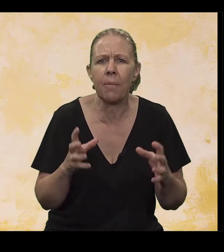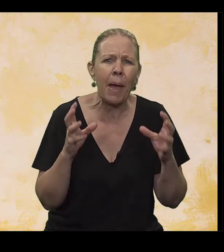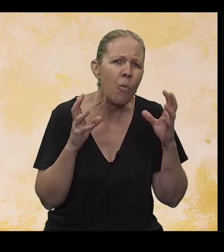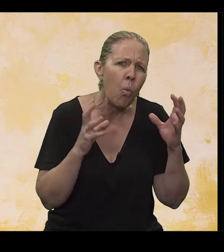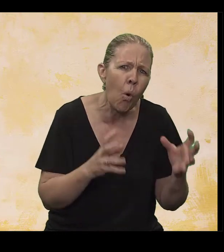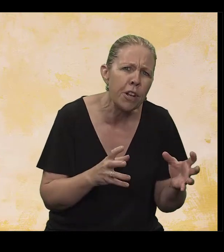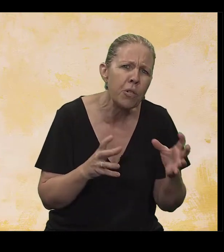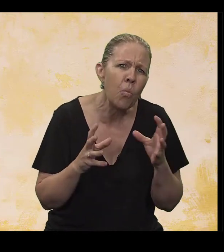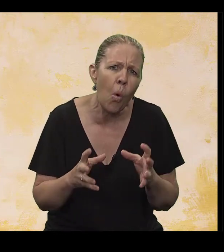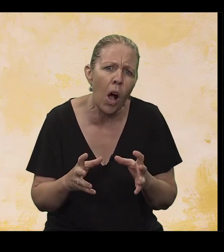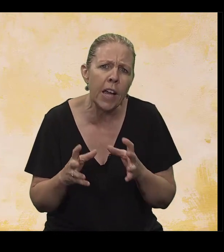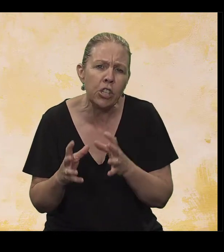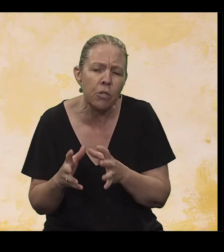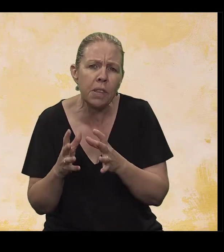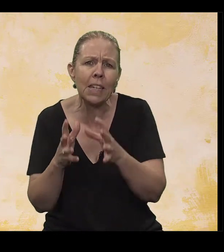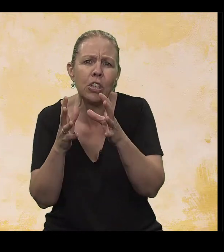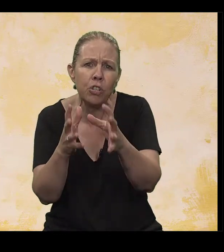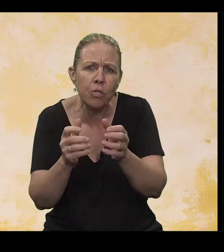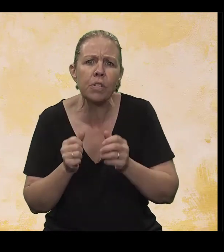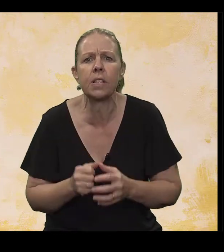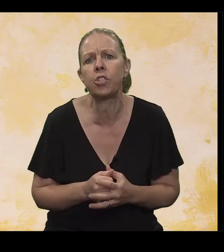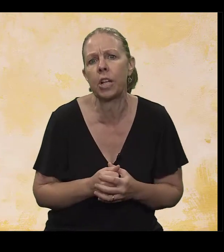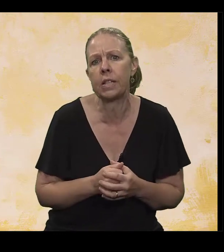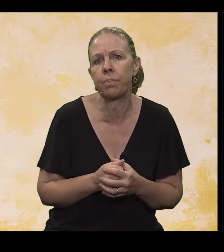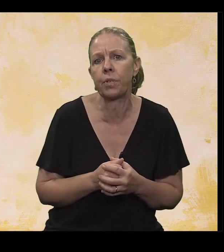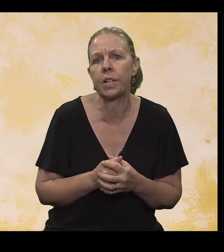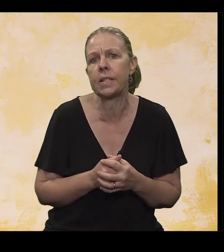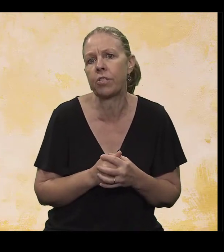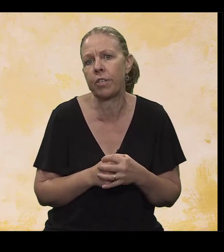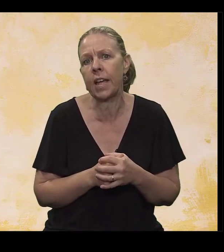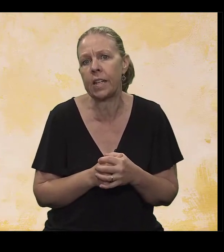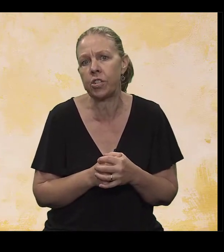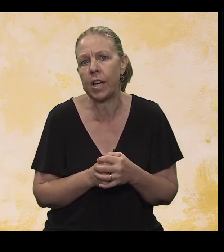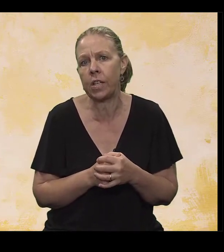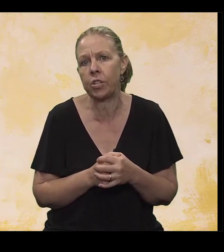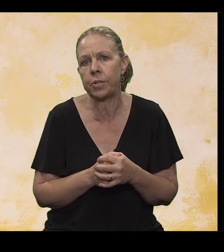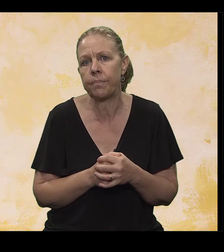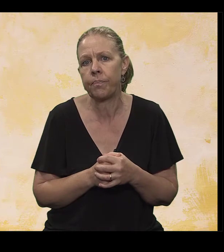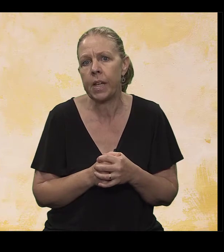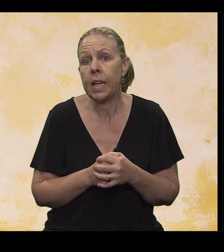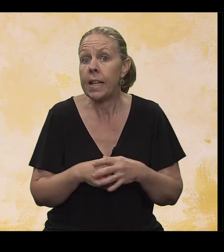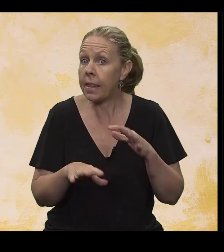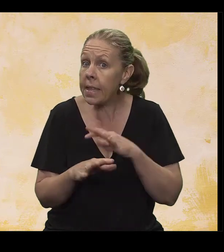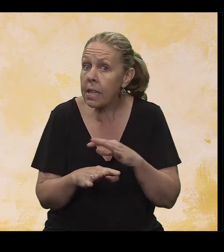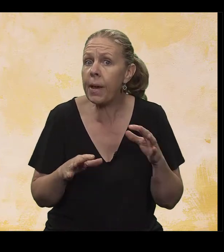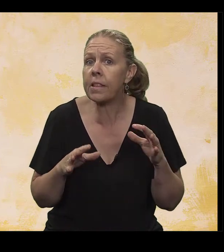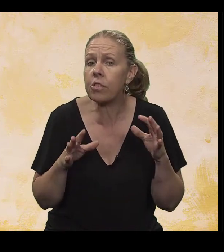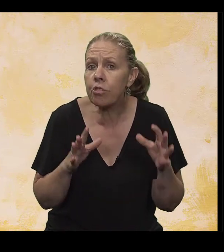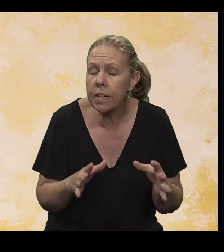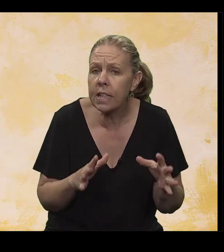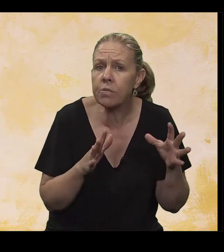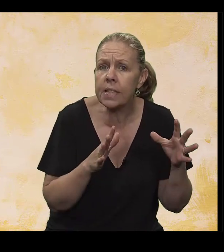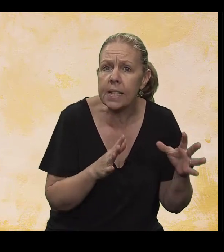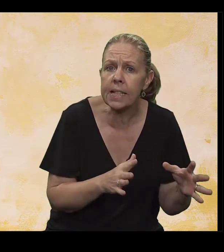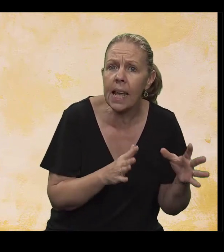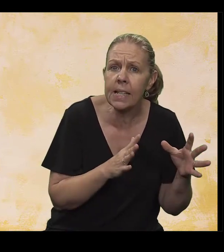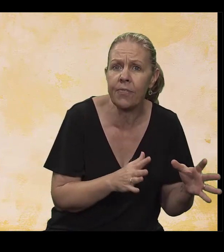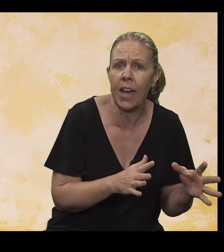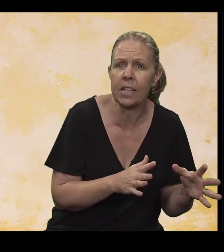about what and why you think your social enterprise is creating change. Now think about the critical success factors